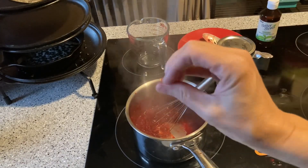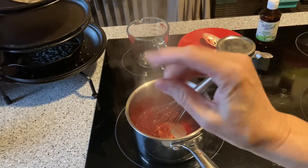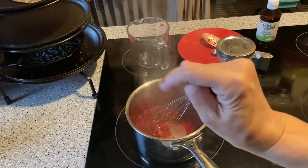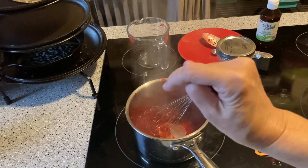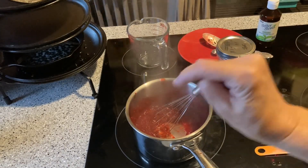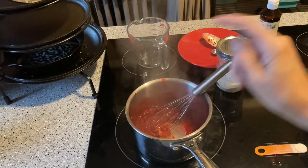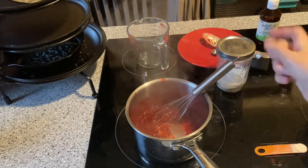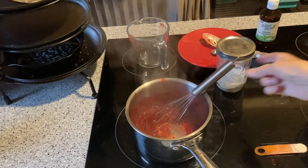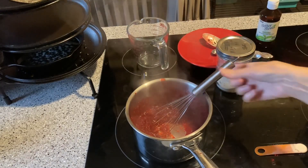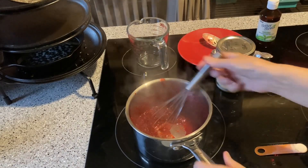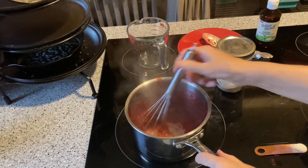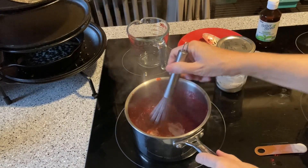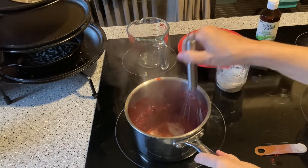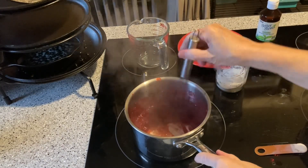Ooh, that was hot.